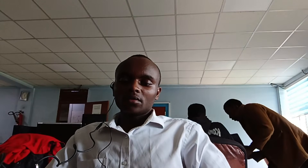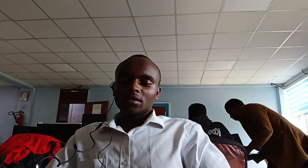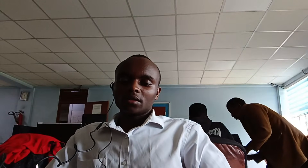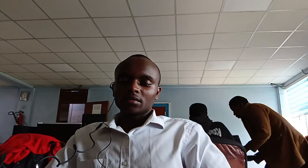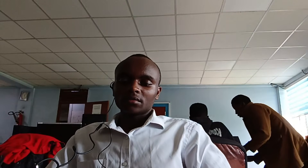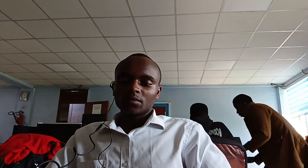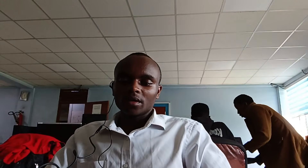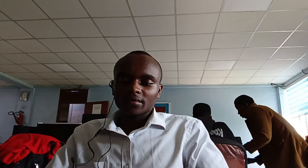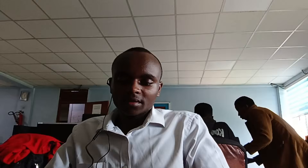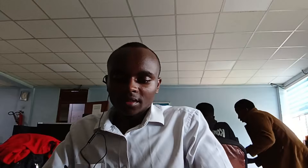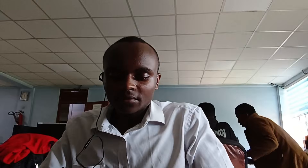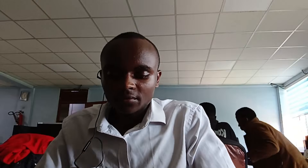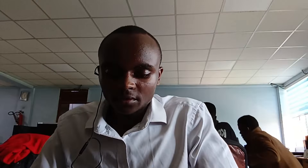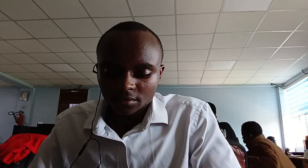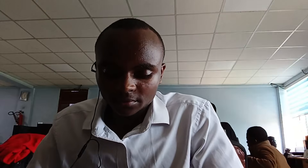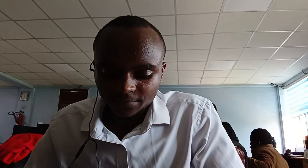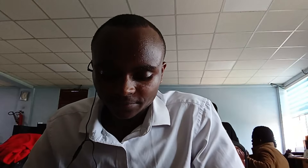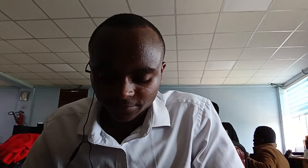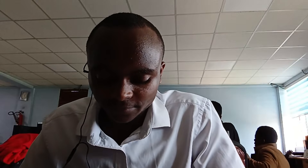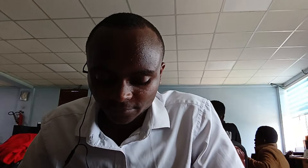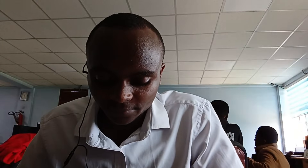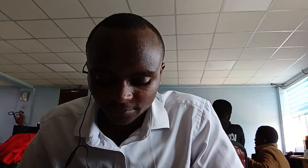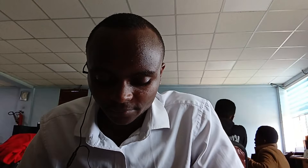Okay. We have the sign for